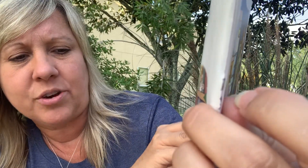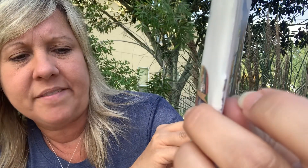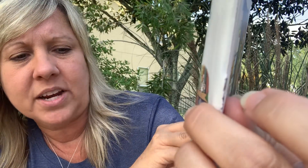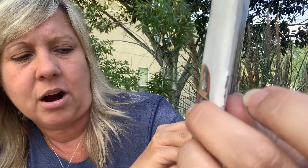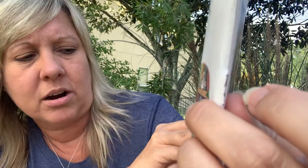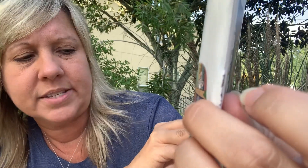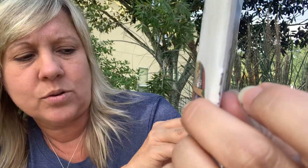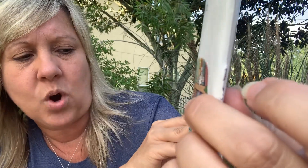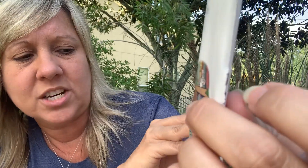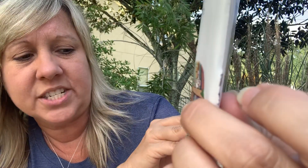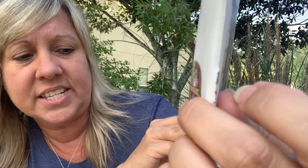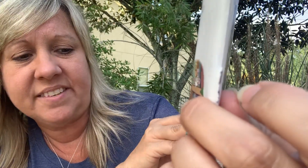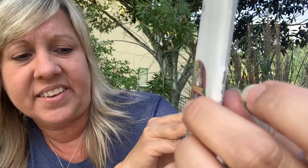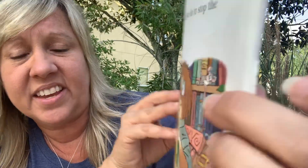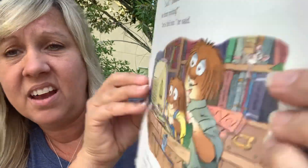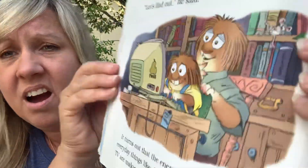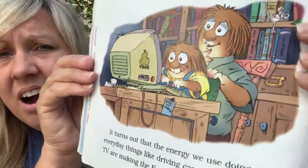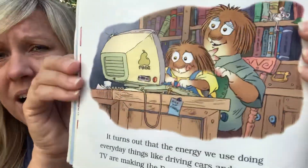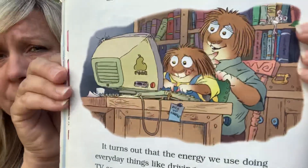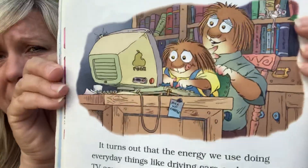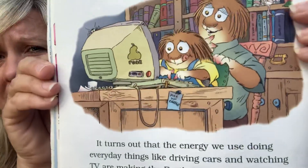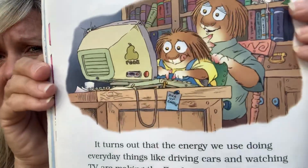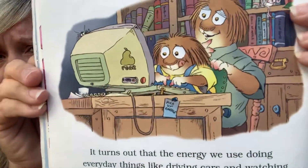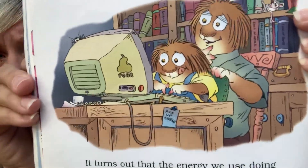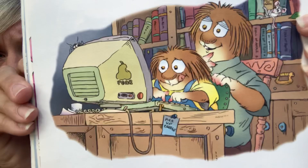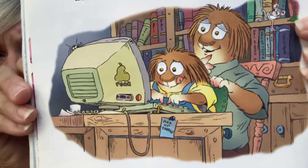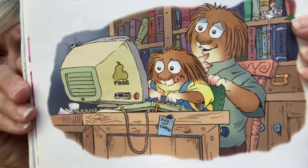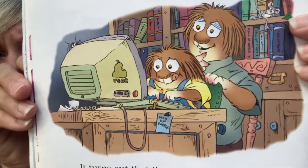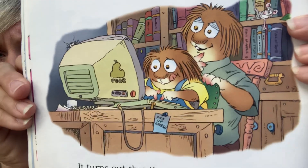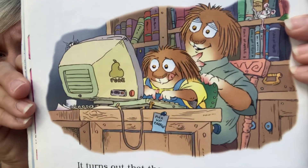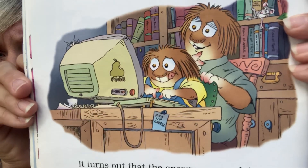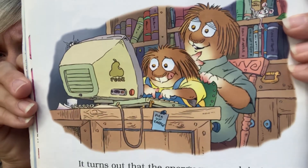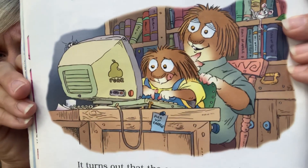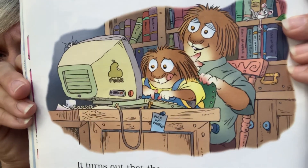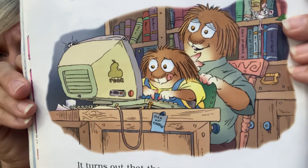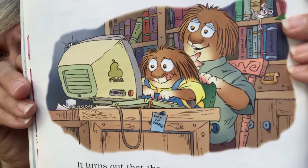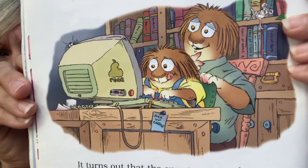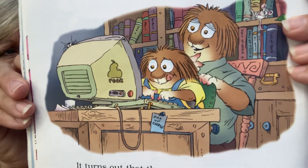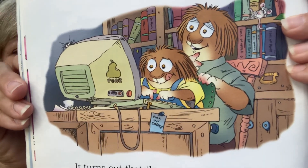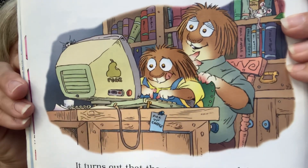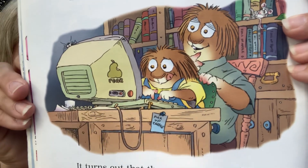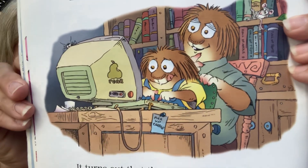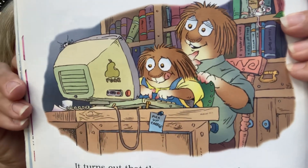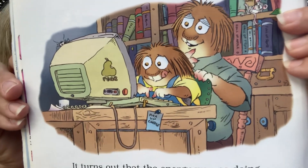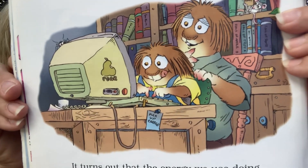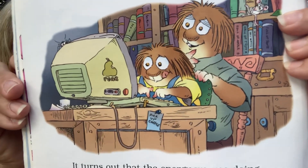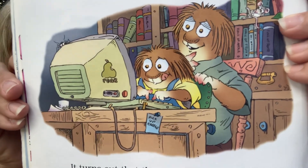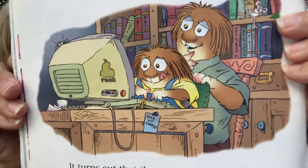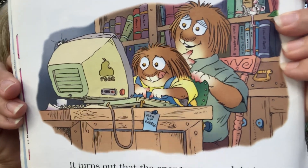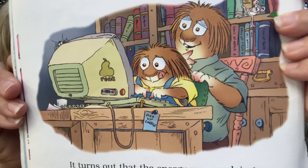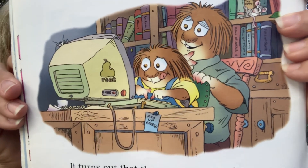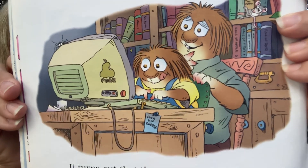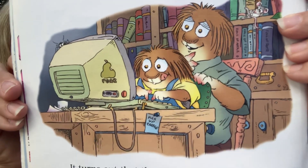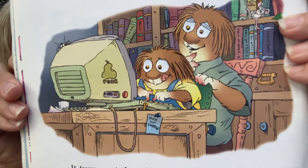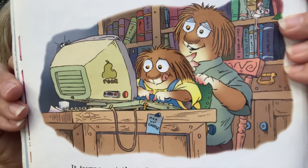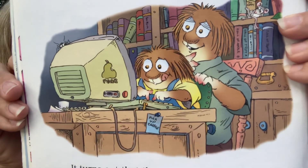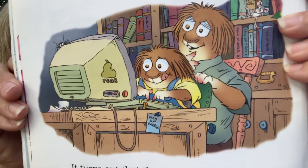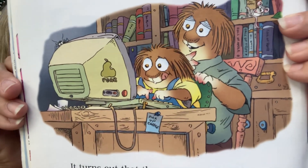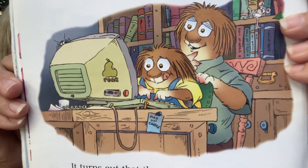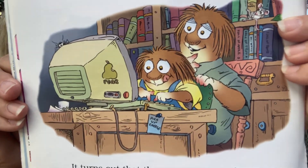driving cars and watching TV are making the Earth warmer. We have to save energy, I